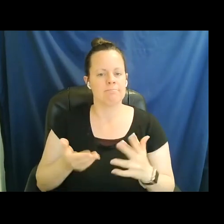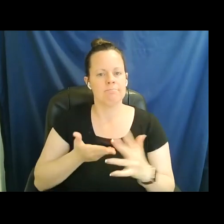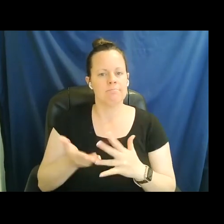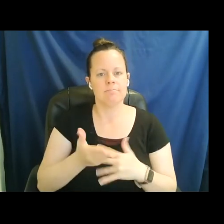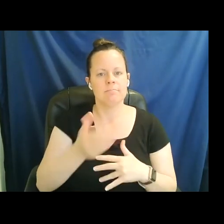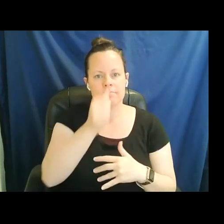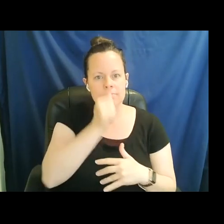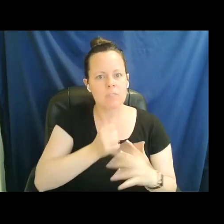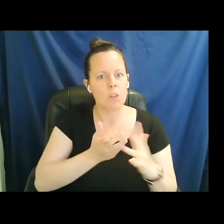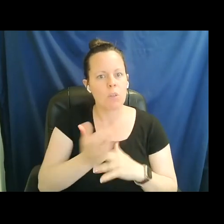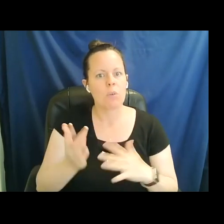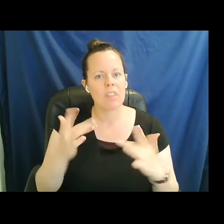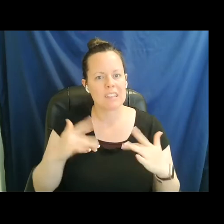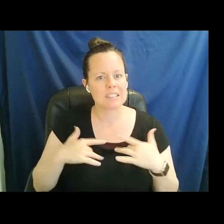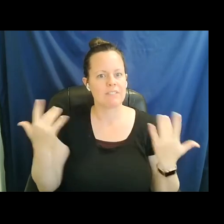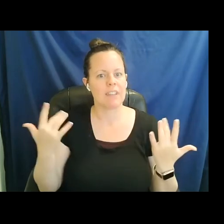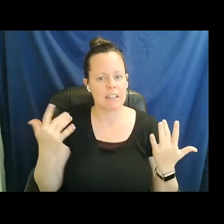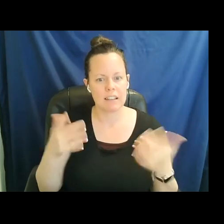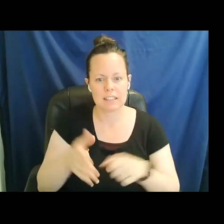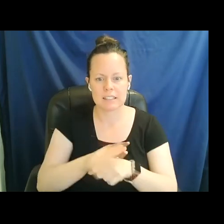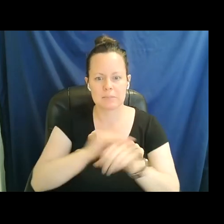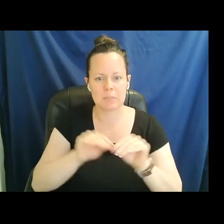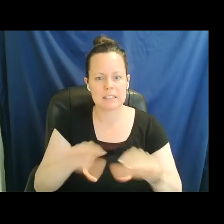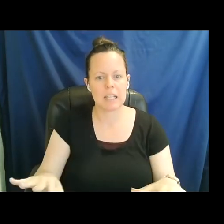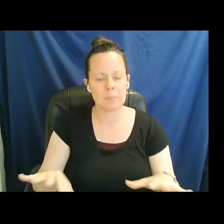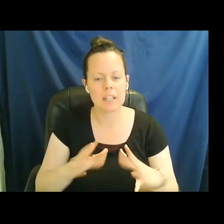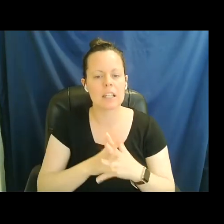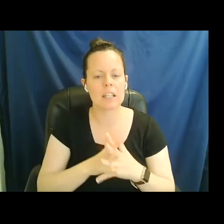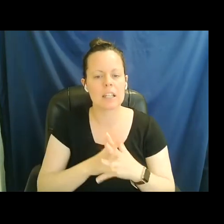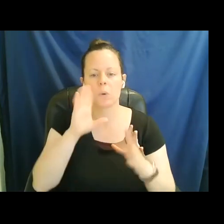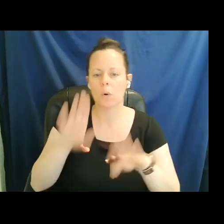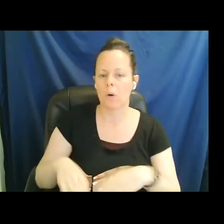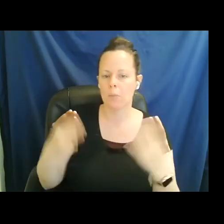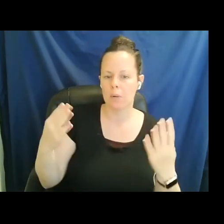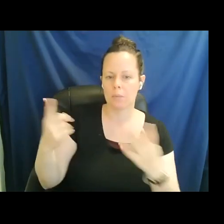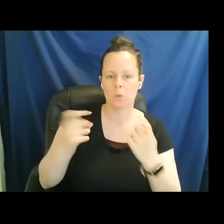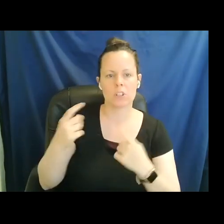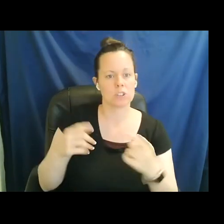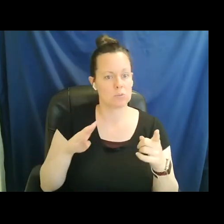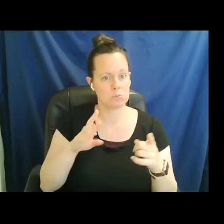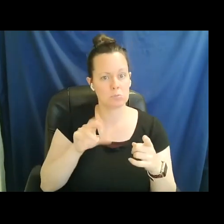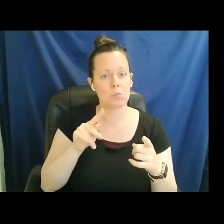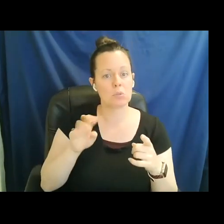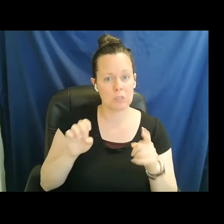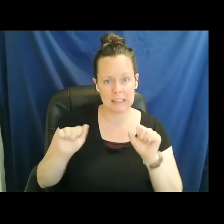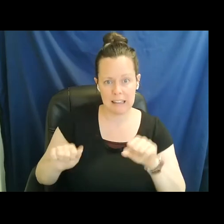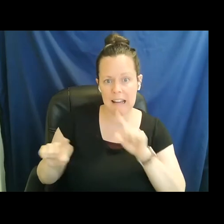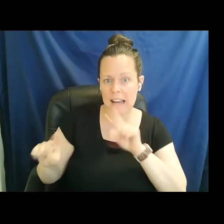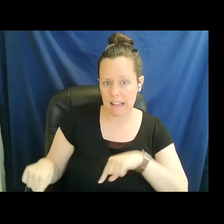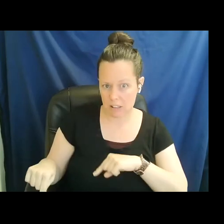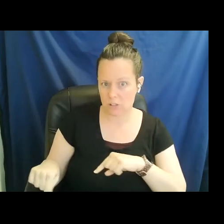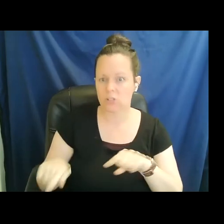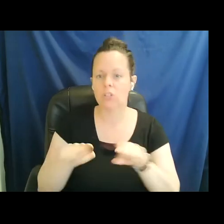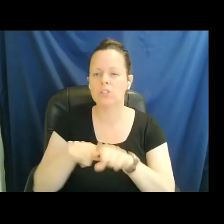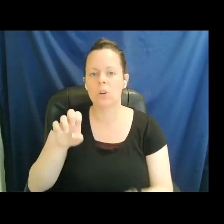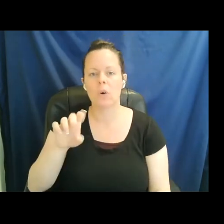pandemic, this type of an event. So we will open it up to any questions. We have Brooke who can answer some if it's related to her, as well as Ed and